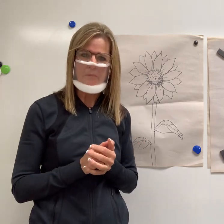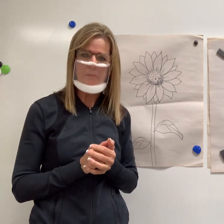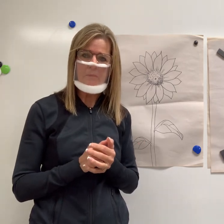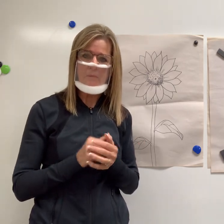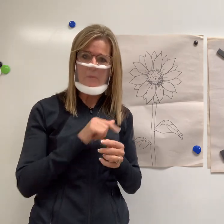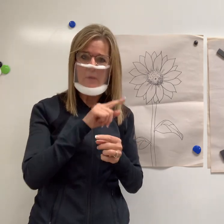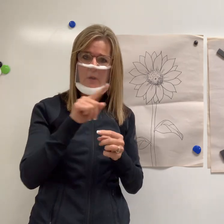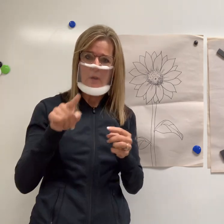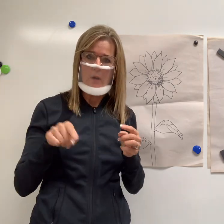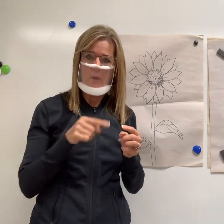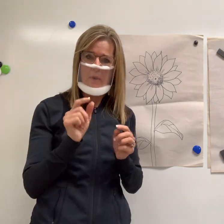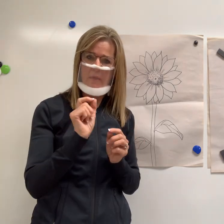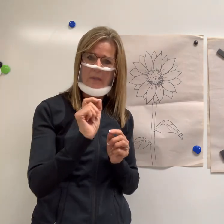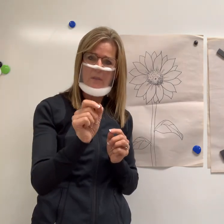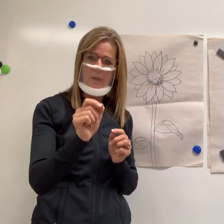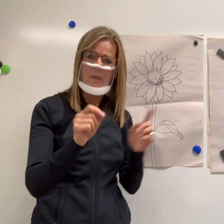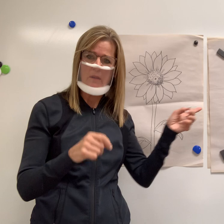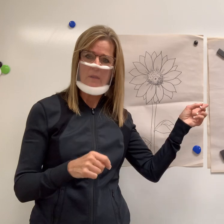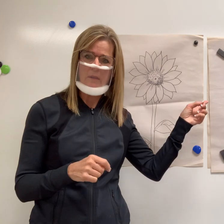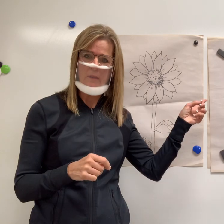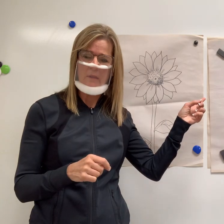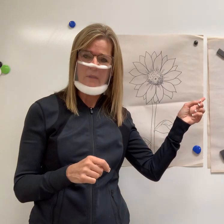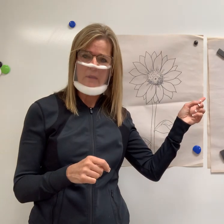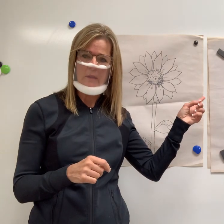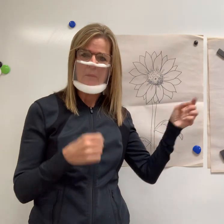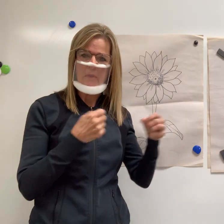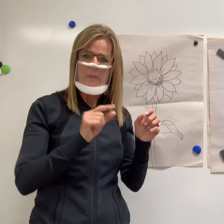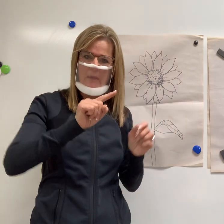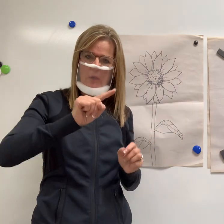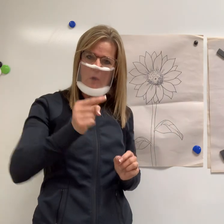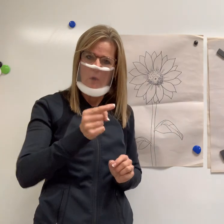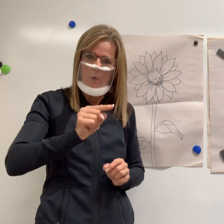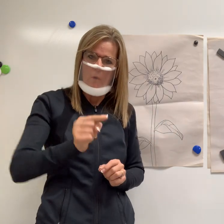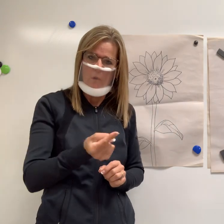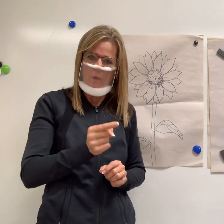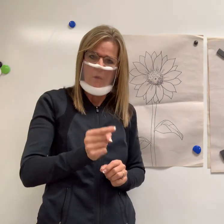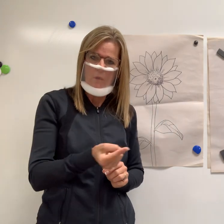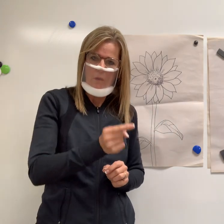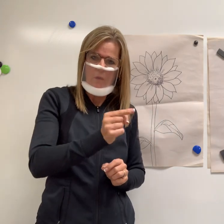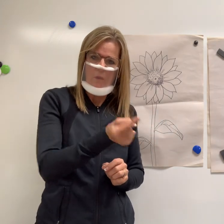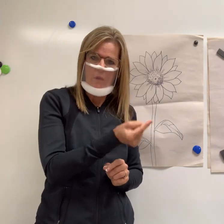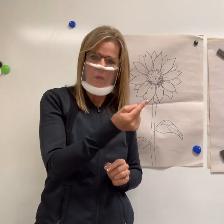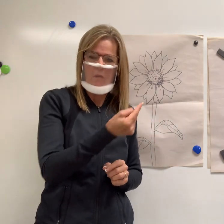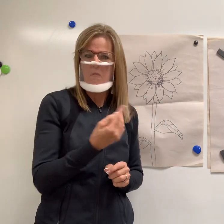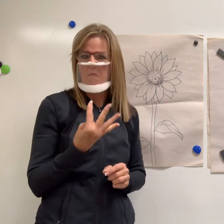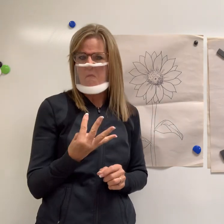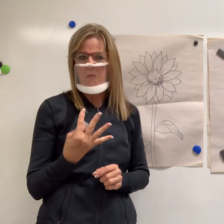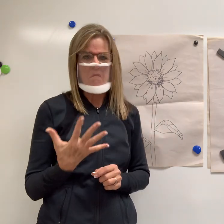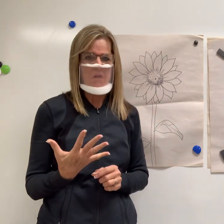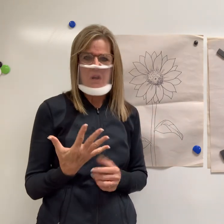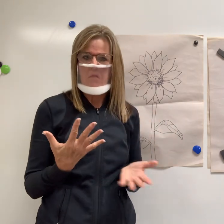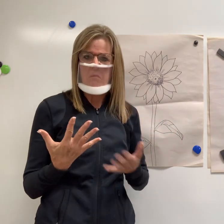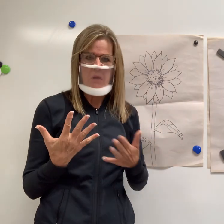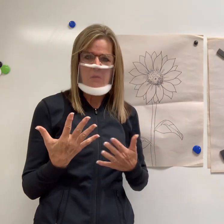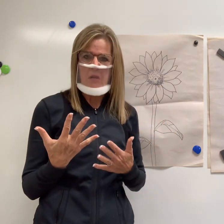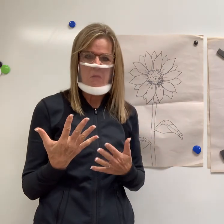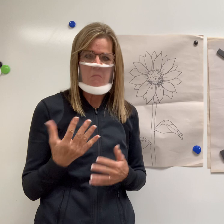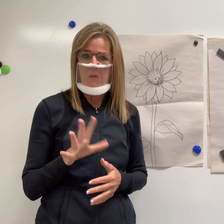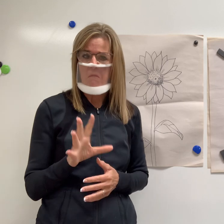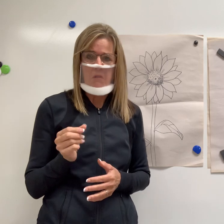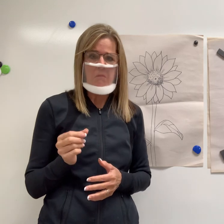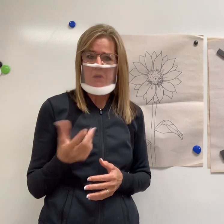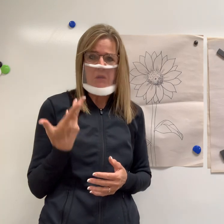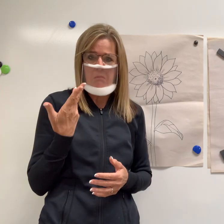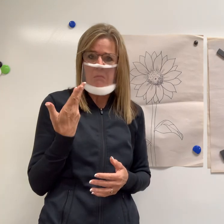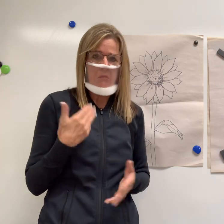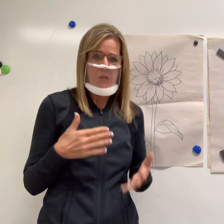Around that very center dot, I'm just gonna make some little curve lines here and there. You might have 4 or 5, you might have 50, who